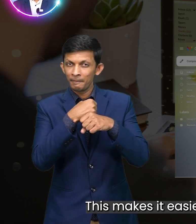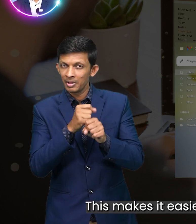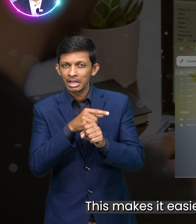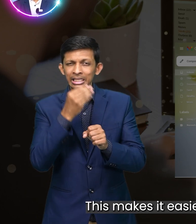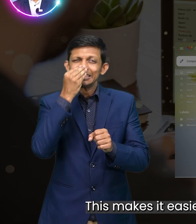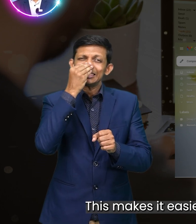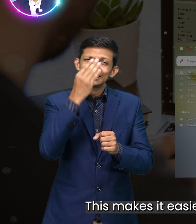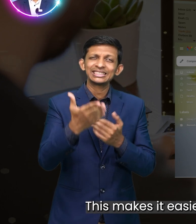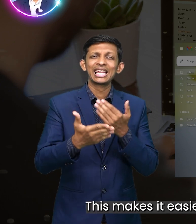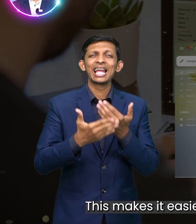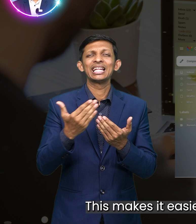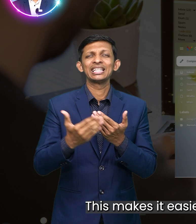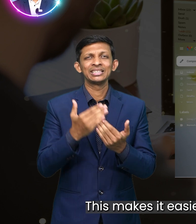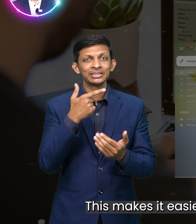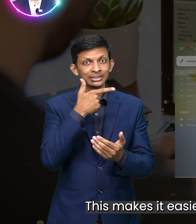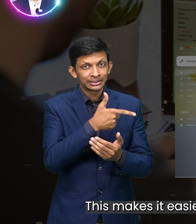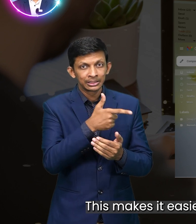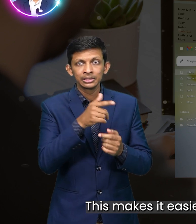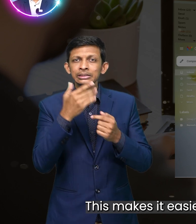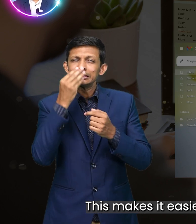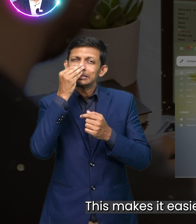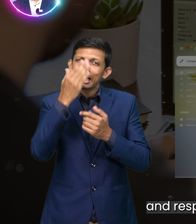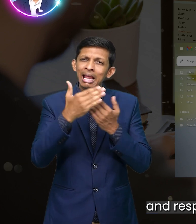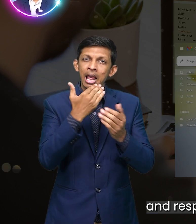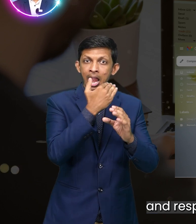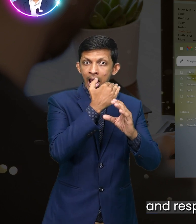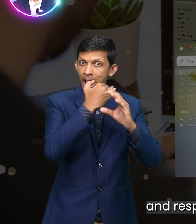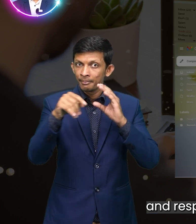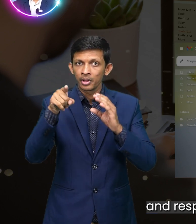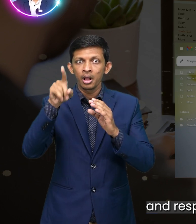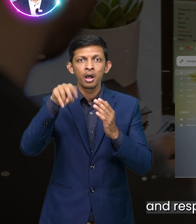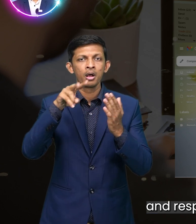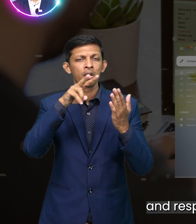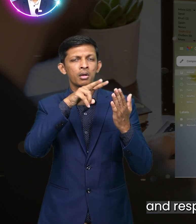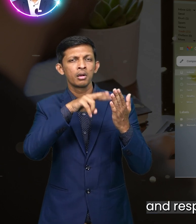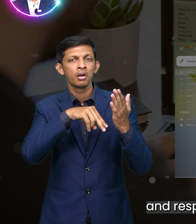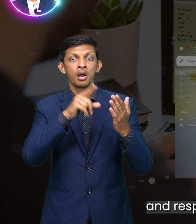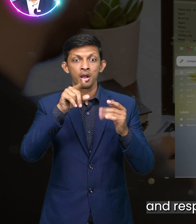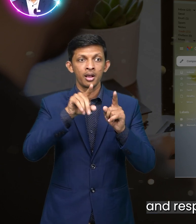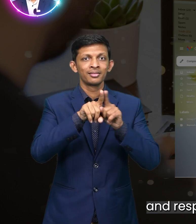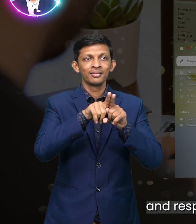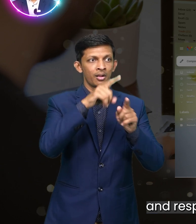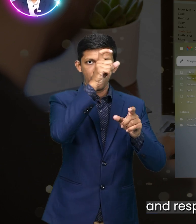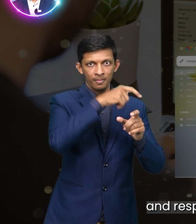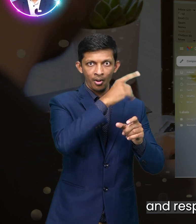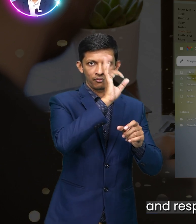This makes it easier for the recipient to understand and respond to your message.